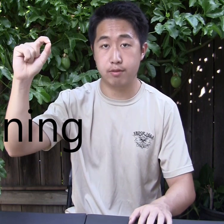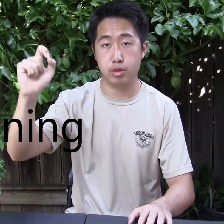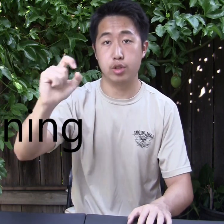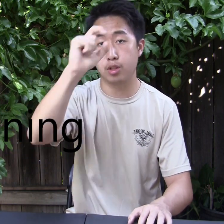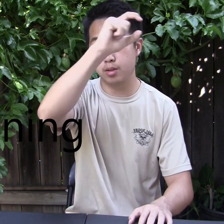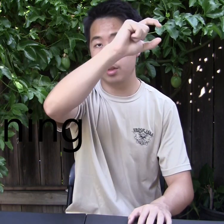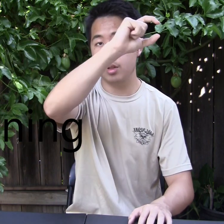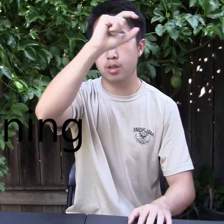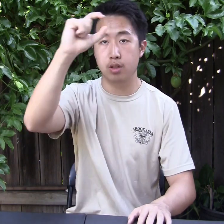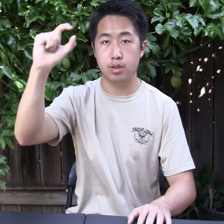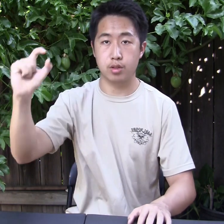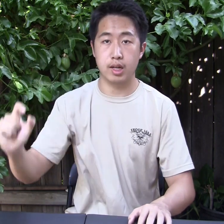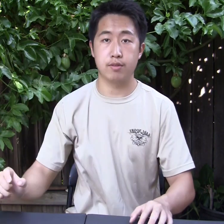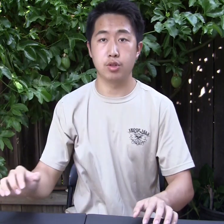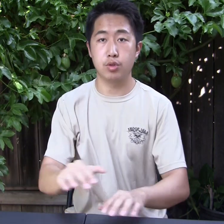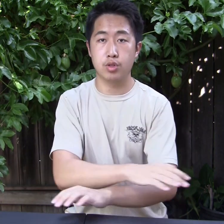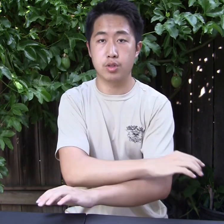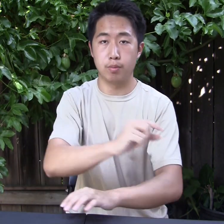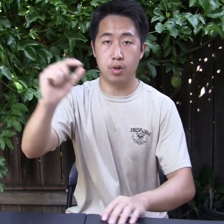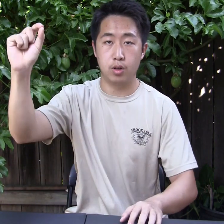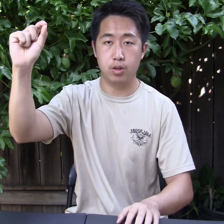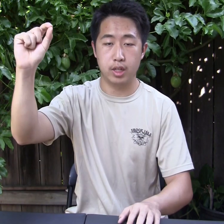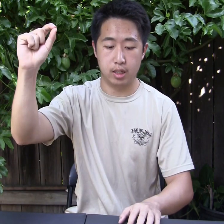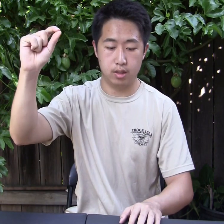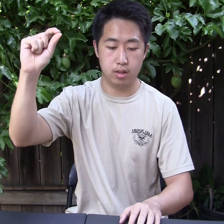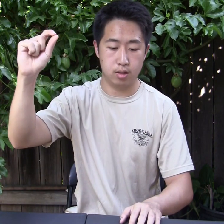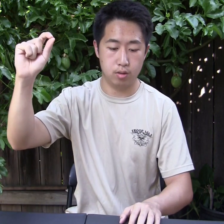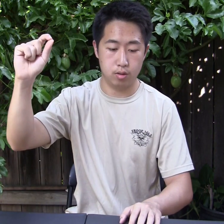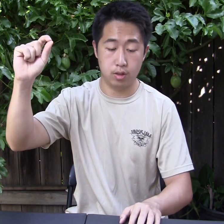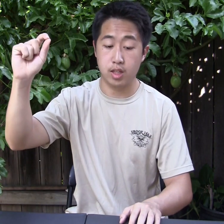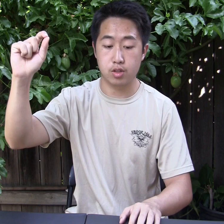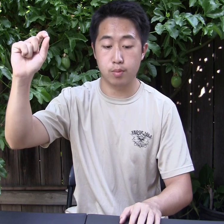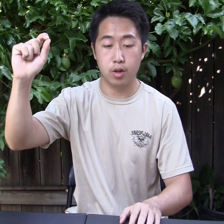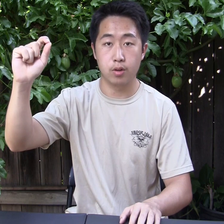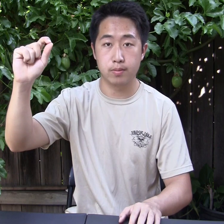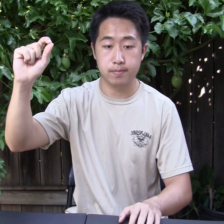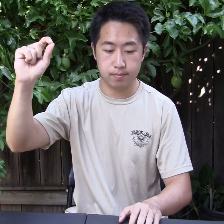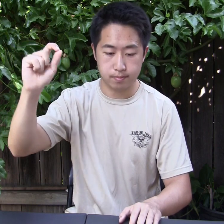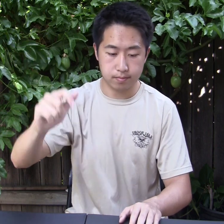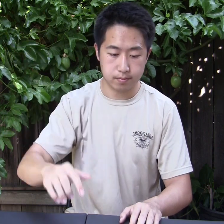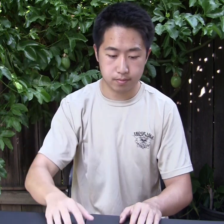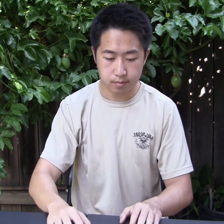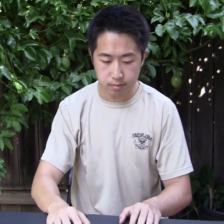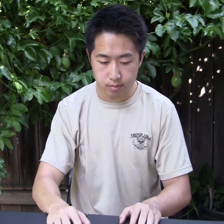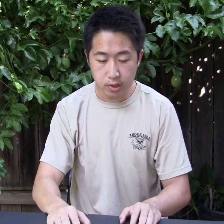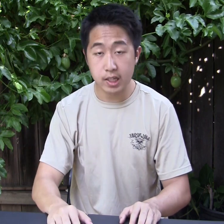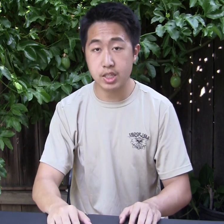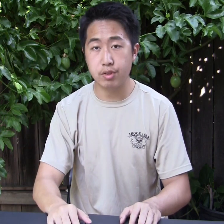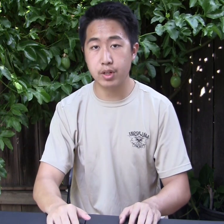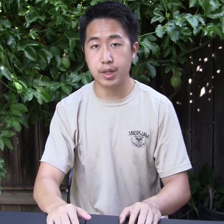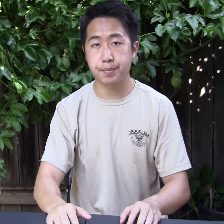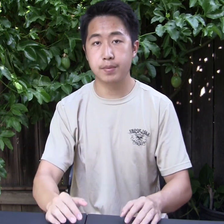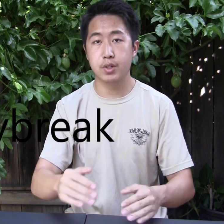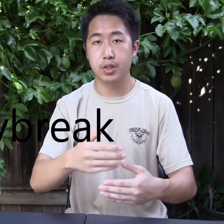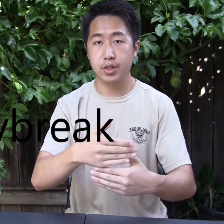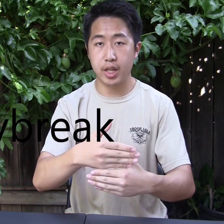afternoon. So afternoon, small night, or night small. That's evening.